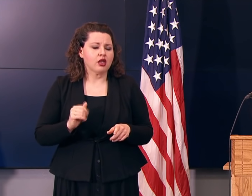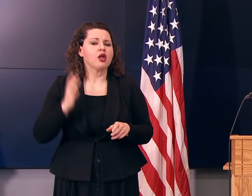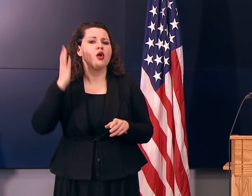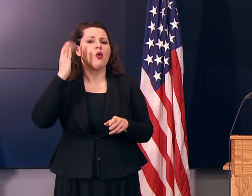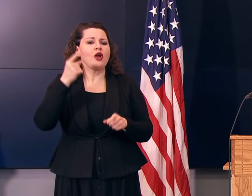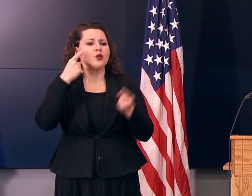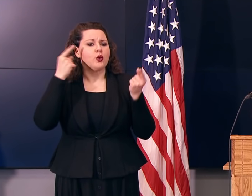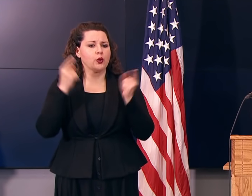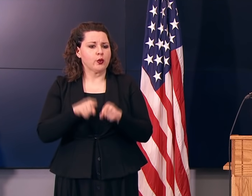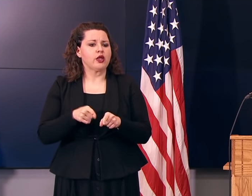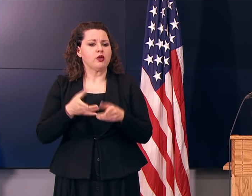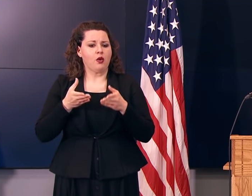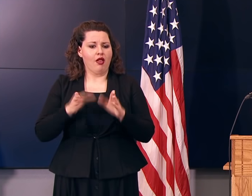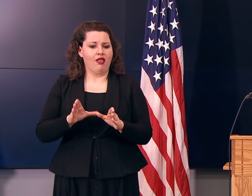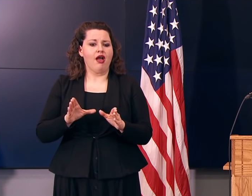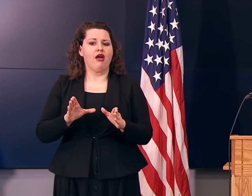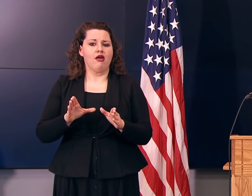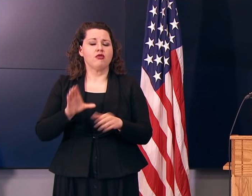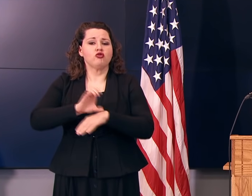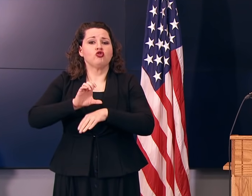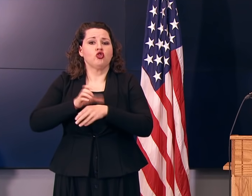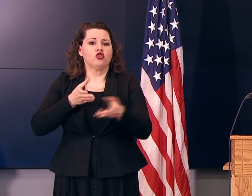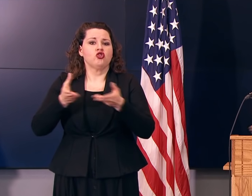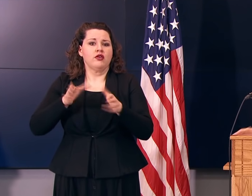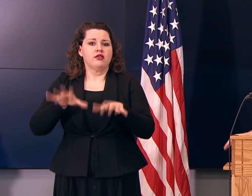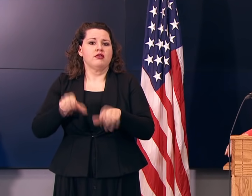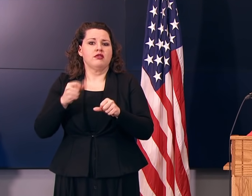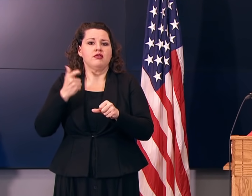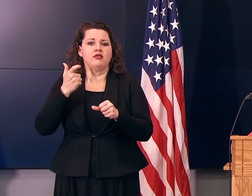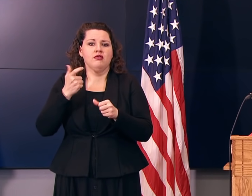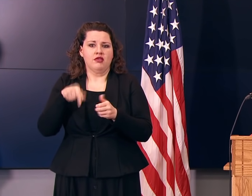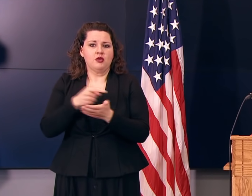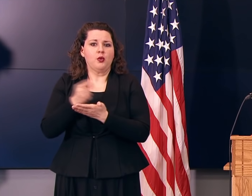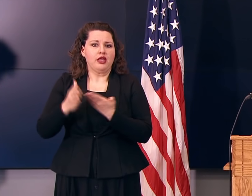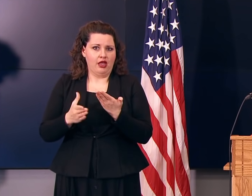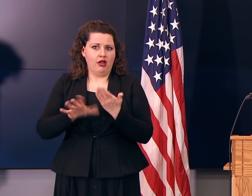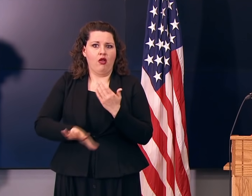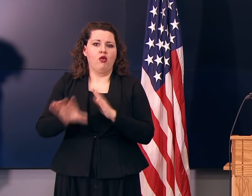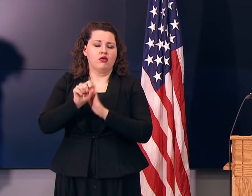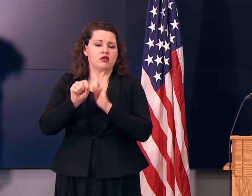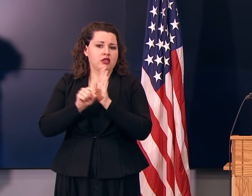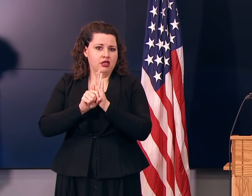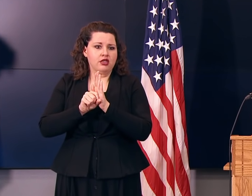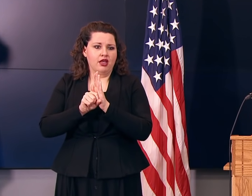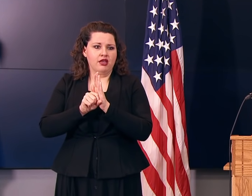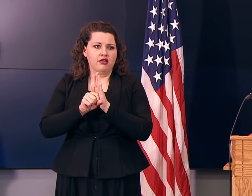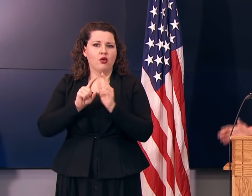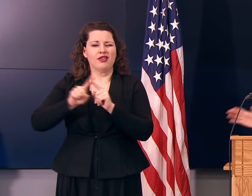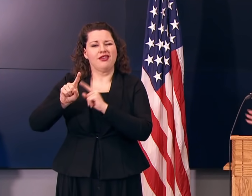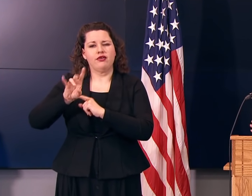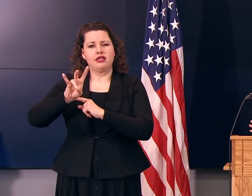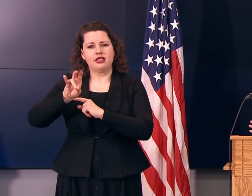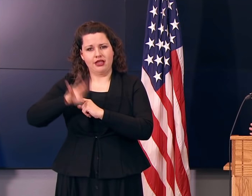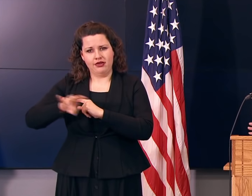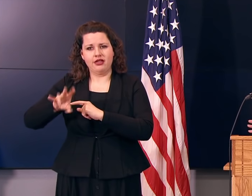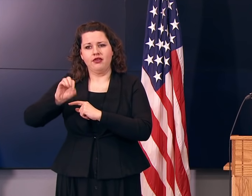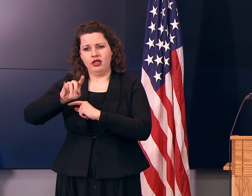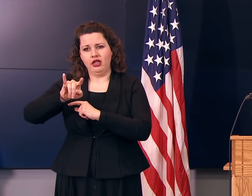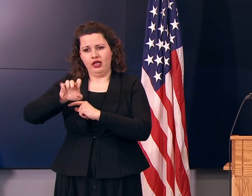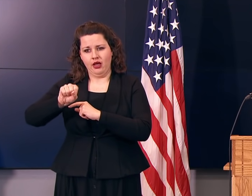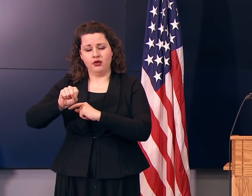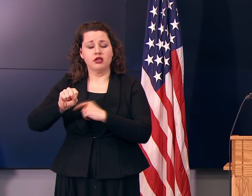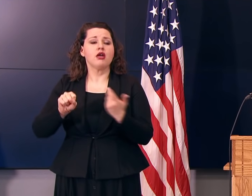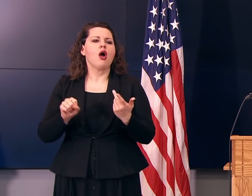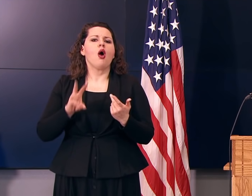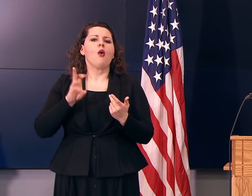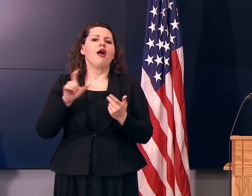agree to allow services to be held this weekend throughout the state instead of just in a 77 counties? Well, I never shut it down, and I think it